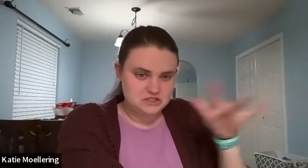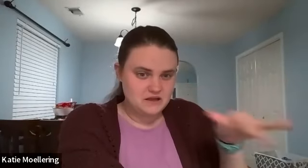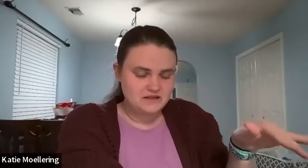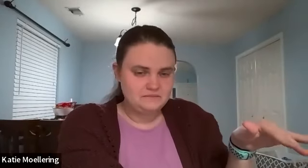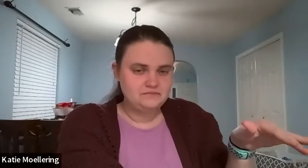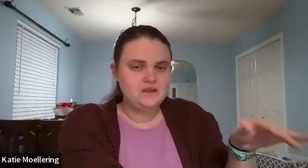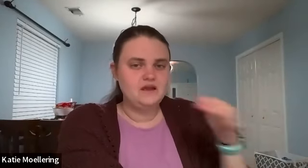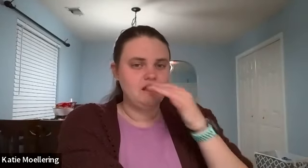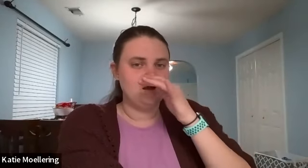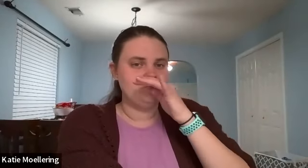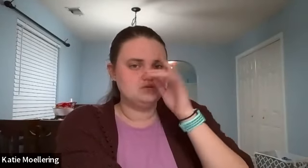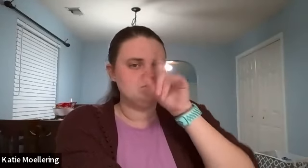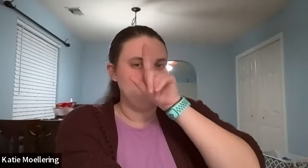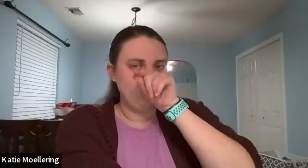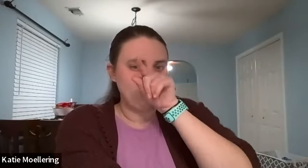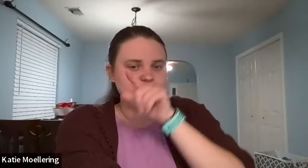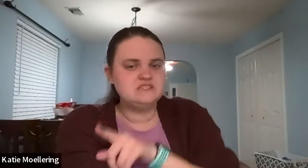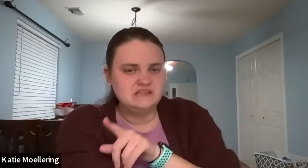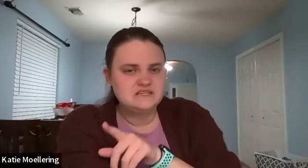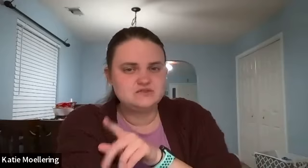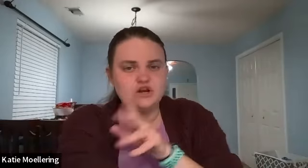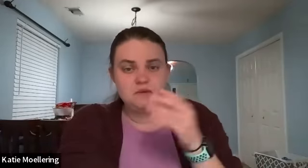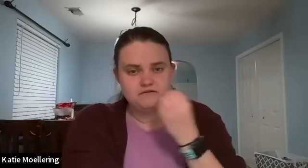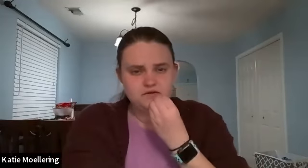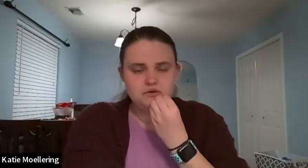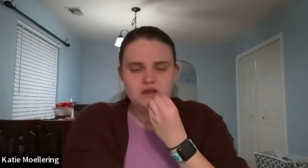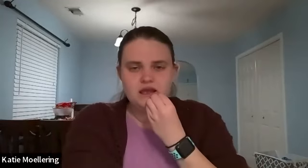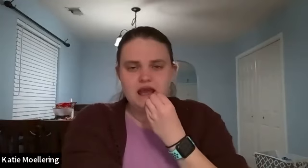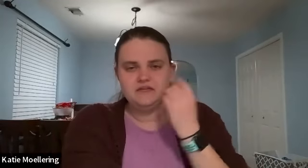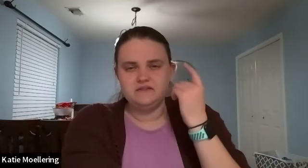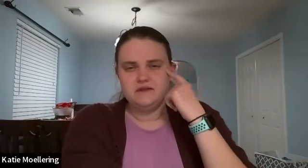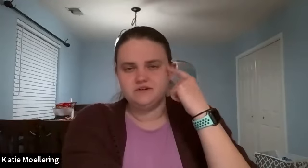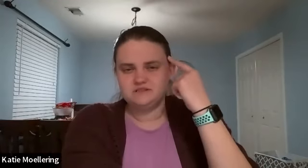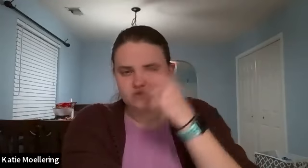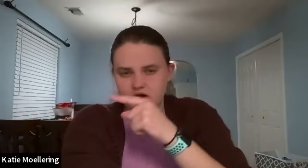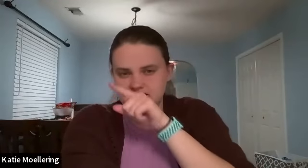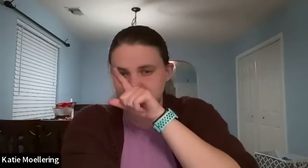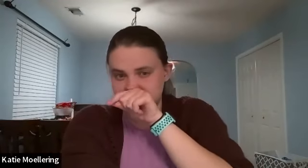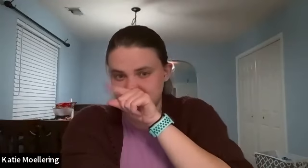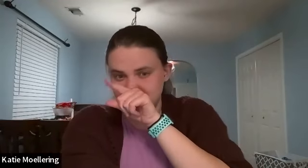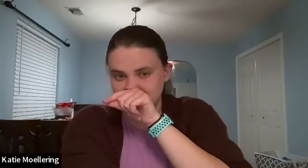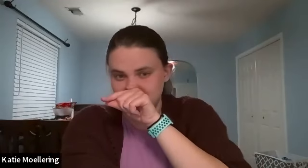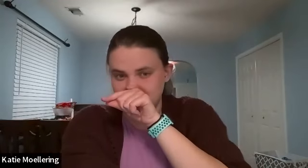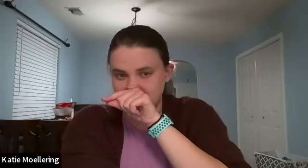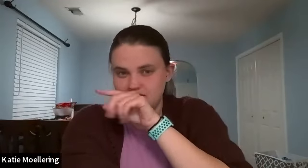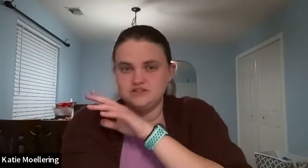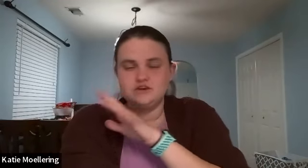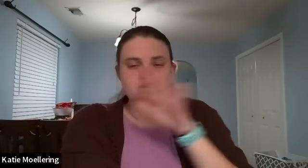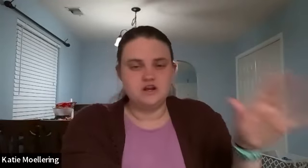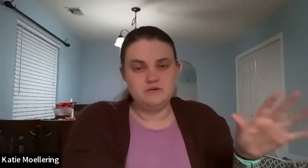spell it. This one's more when you see this talking about food, I think the first thought is chicken. So if you're talking about